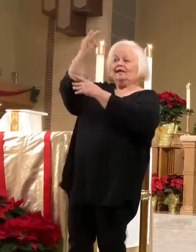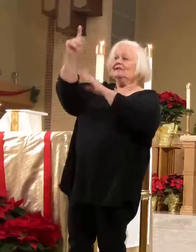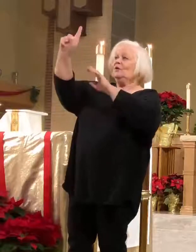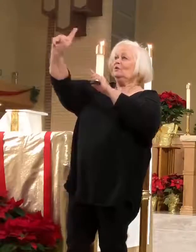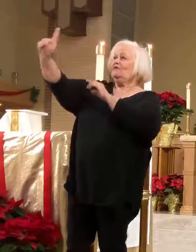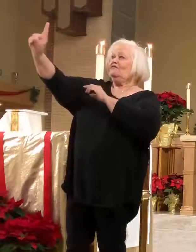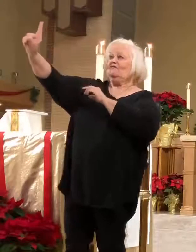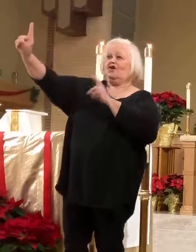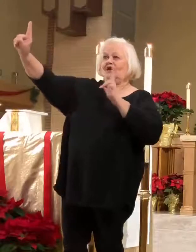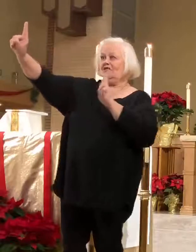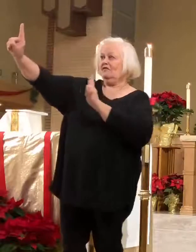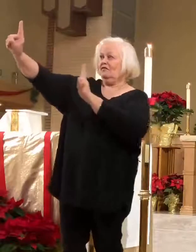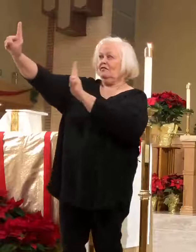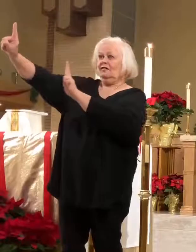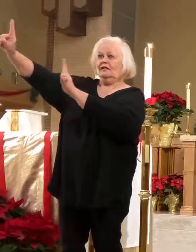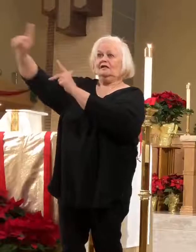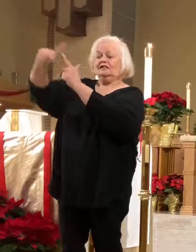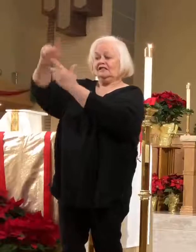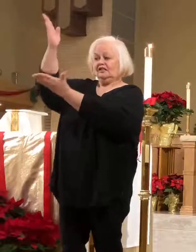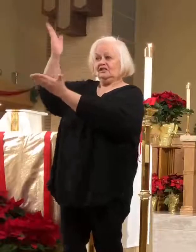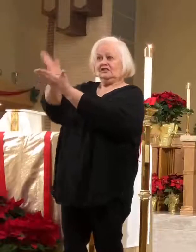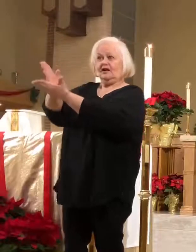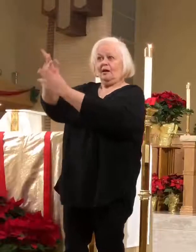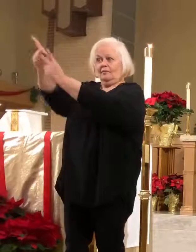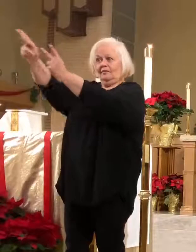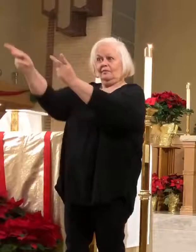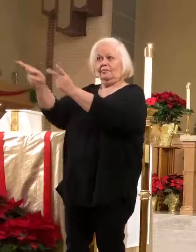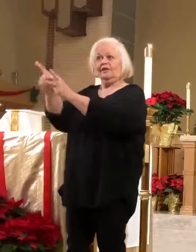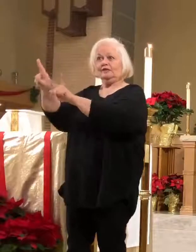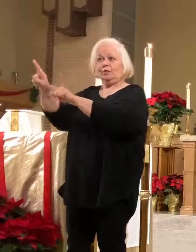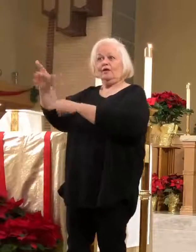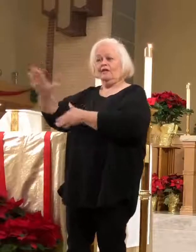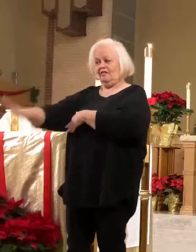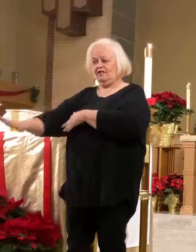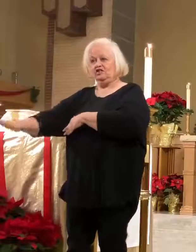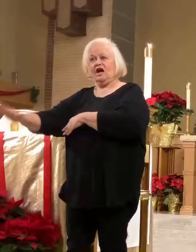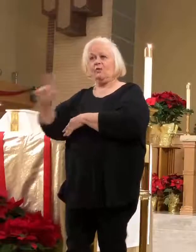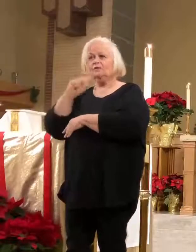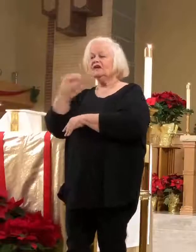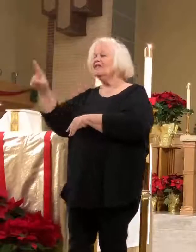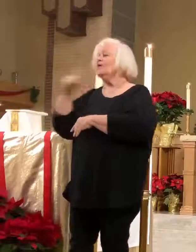them, until it came and stopped over the place where the child was. They were